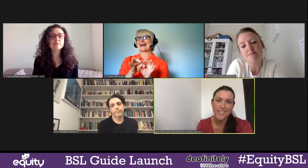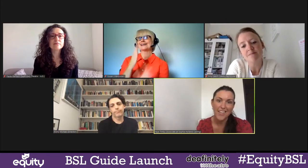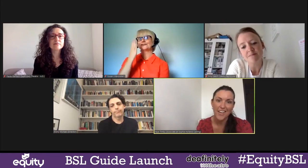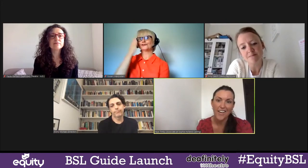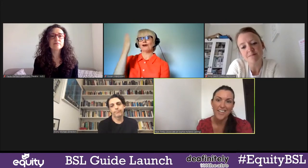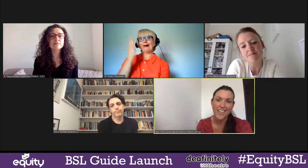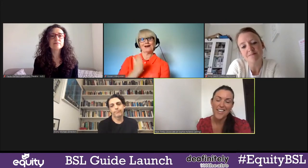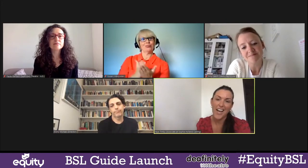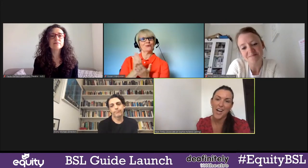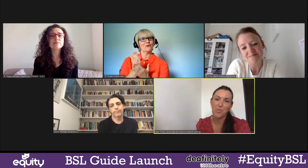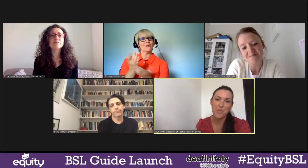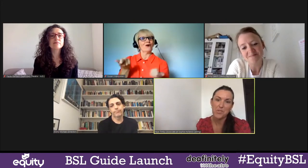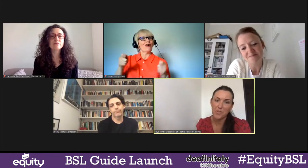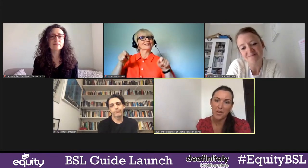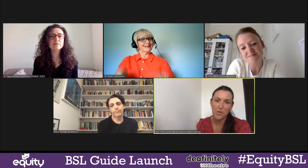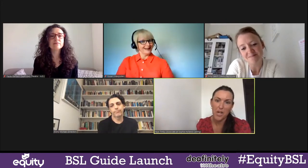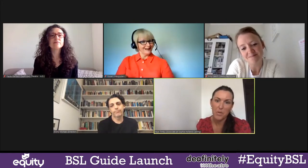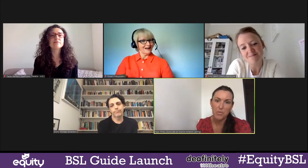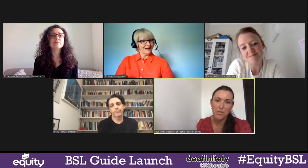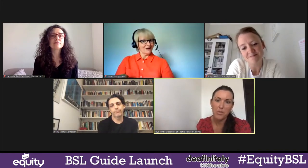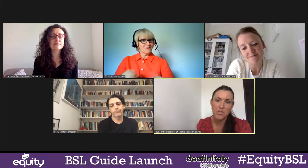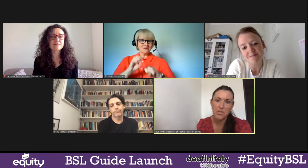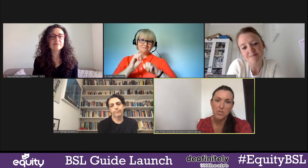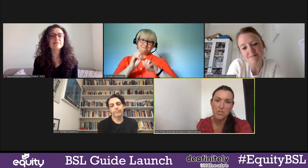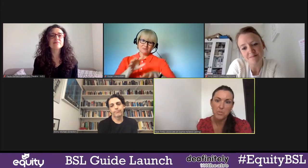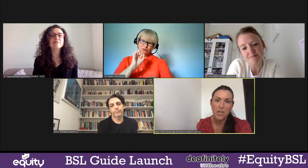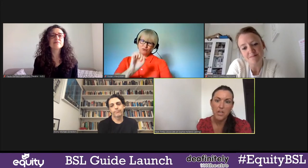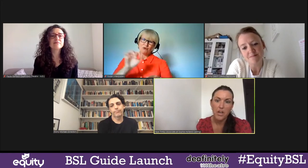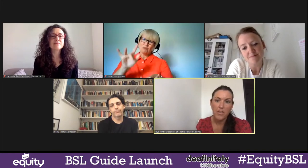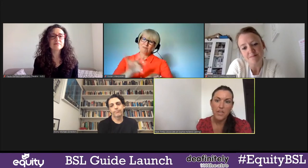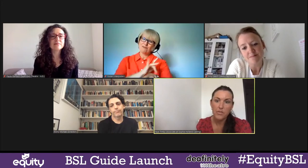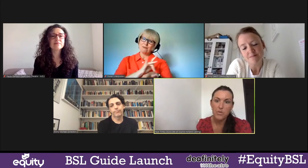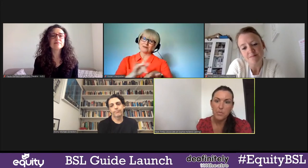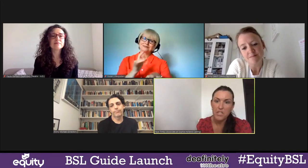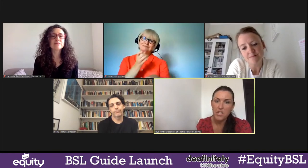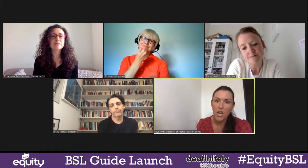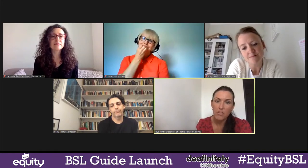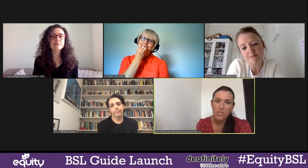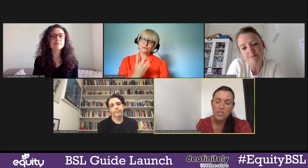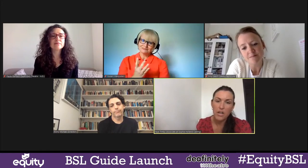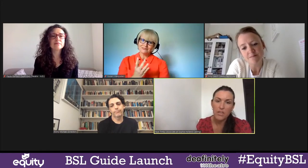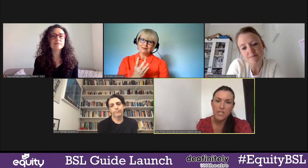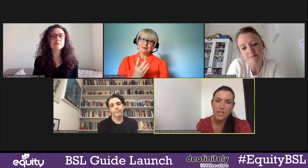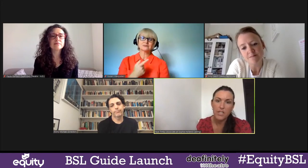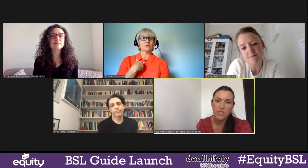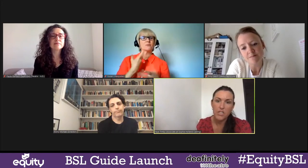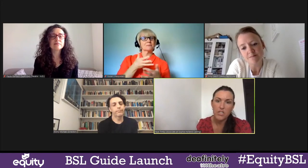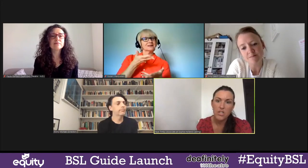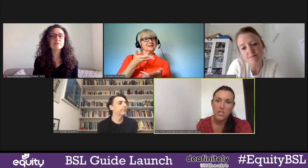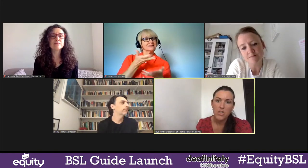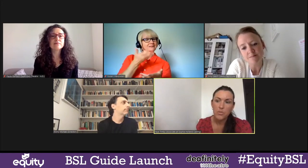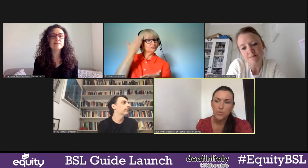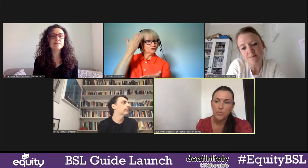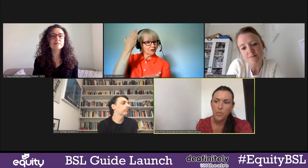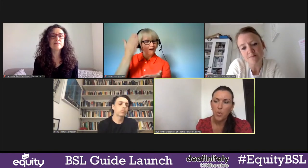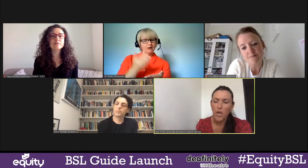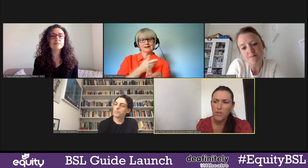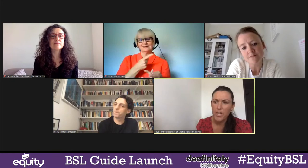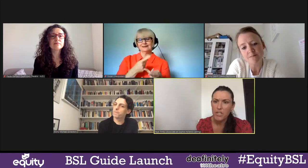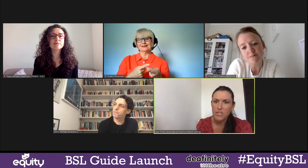her how beautiful I thought her performance was. But I think from speaking to her and to other deaf actors, what I realized is